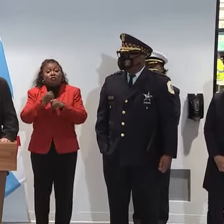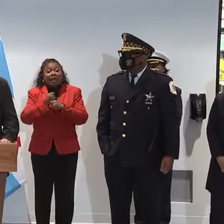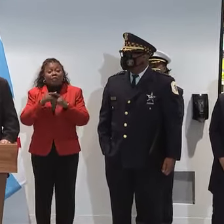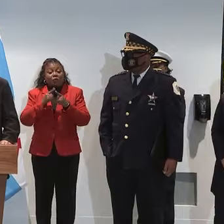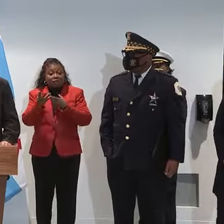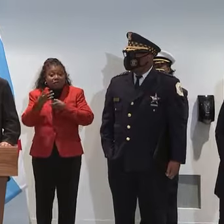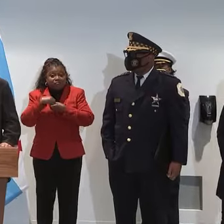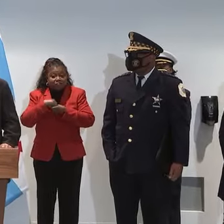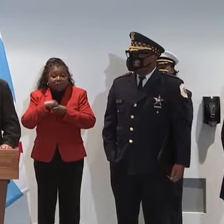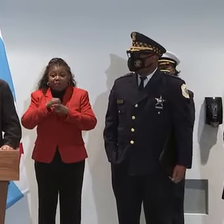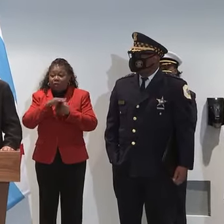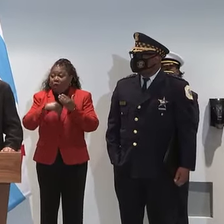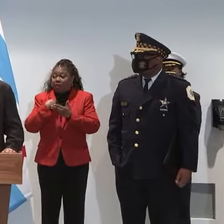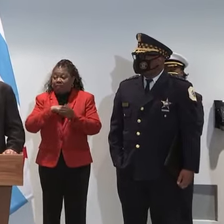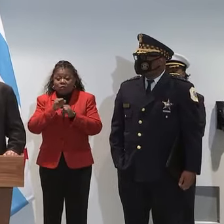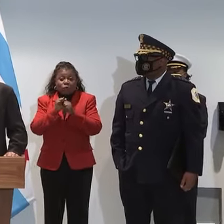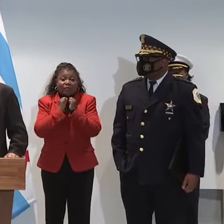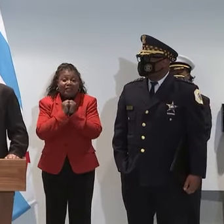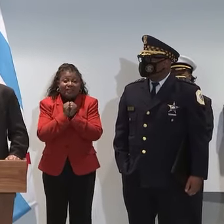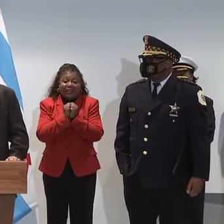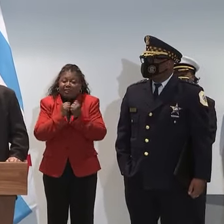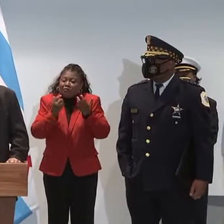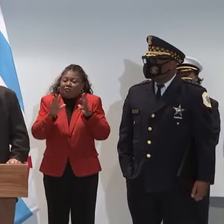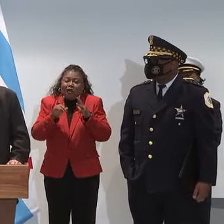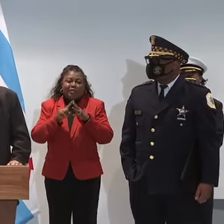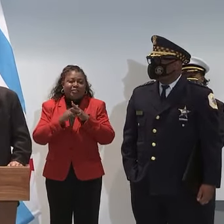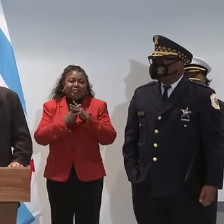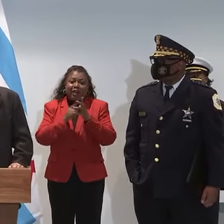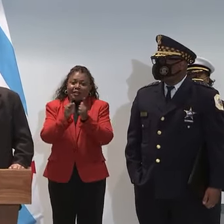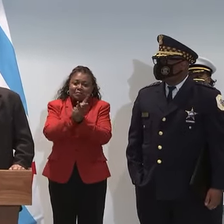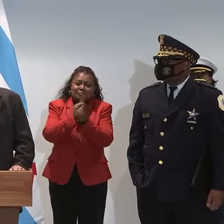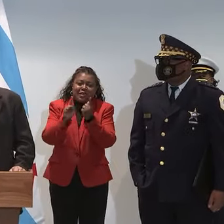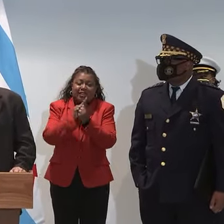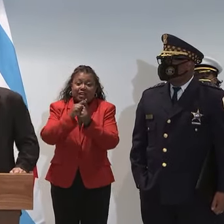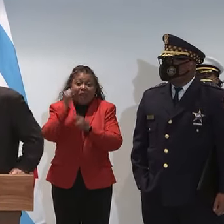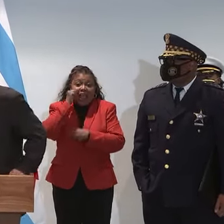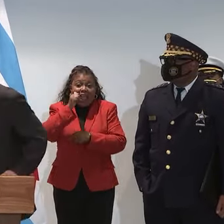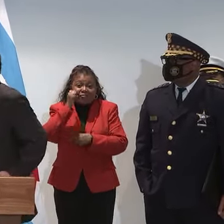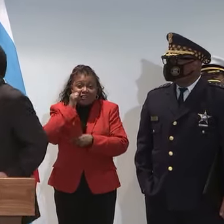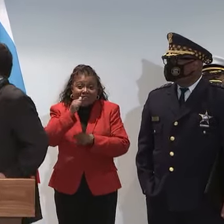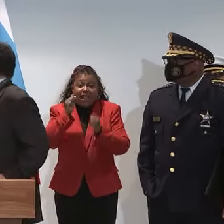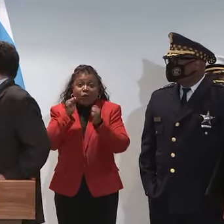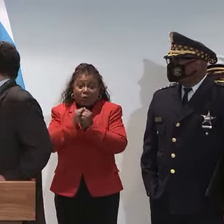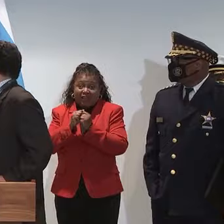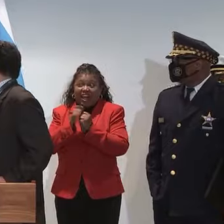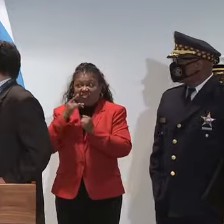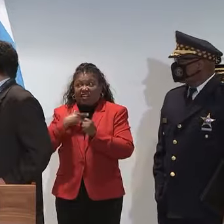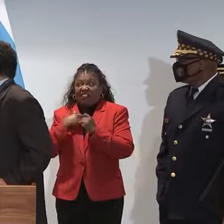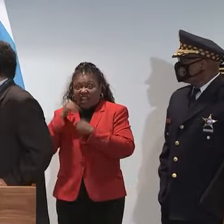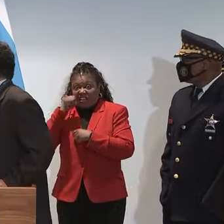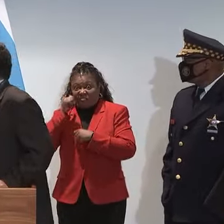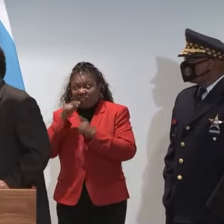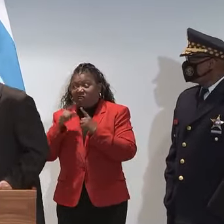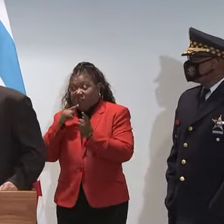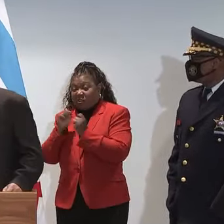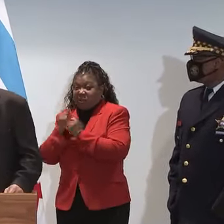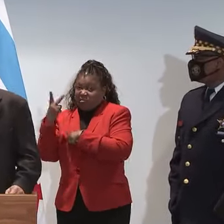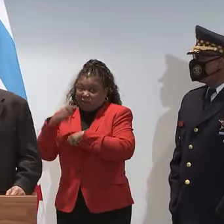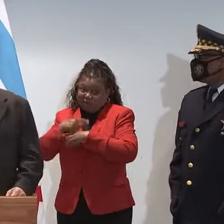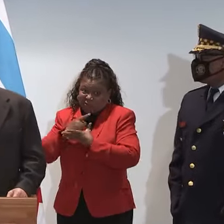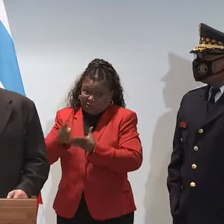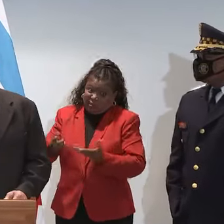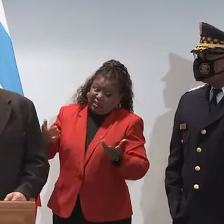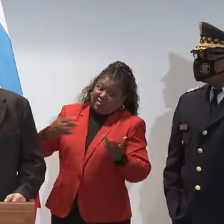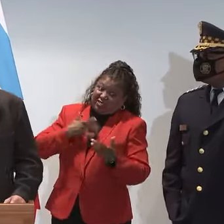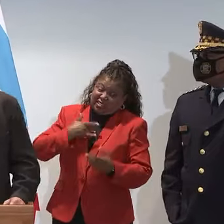going to embark on is all of us working together. We've already started meeting on a daily basis. It feels like a daily basis. You got us meeting three times a